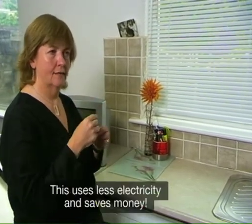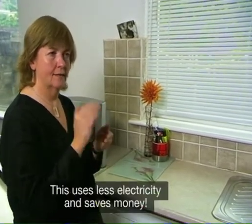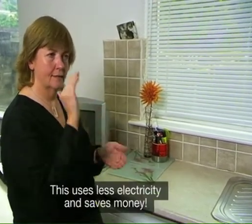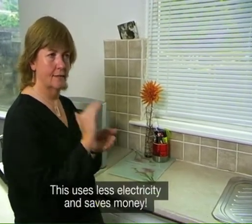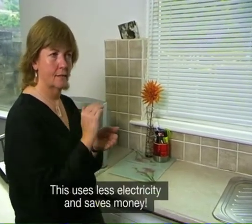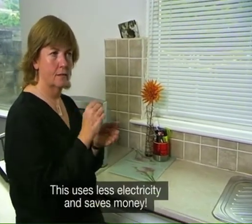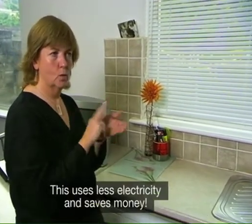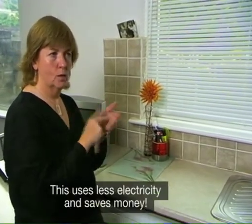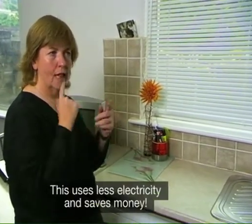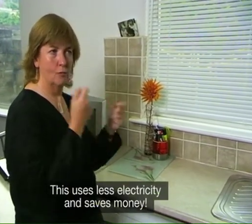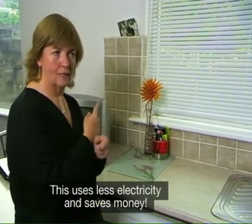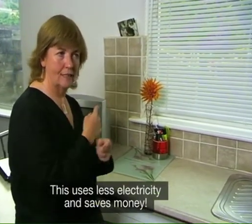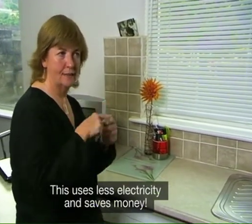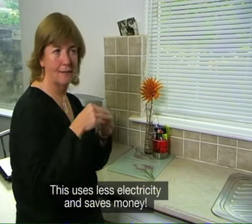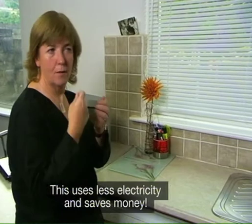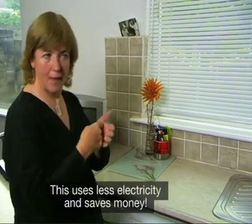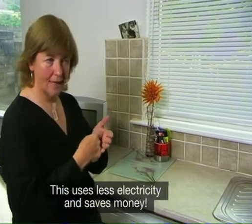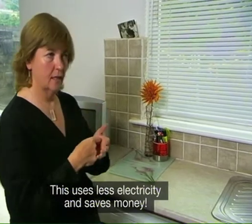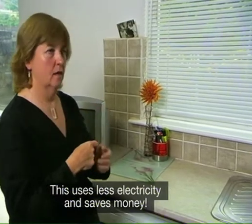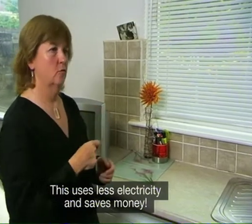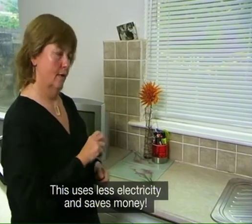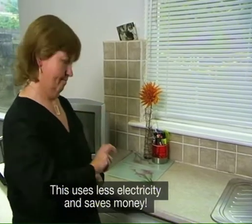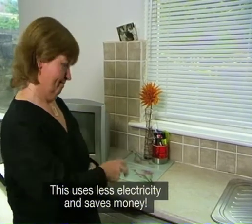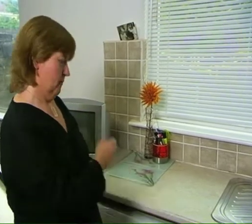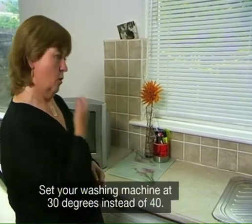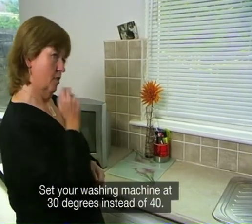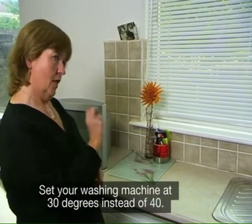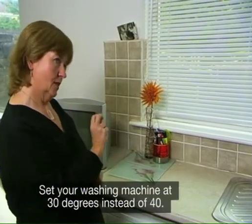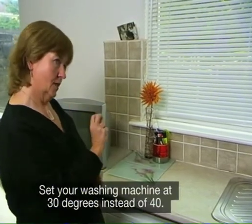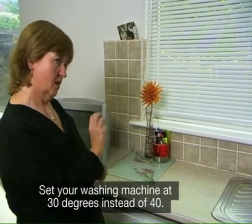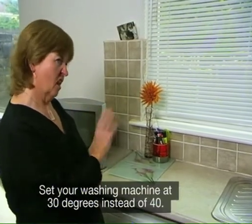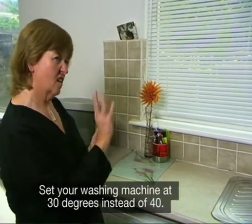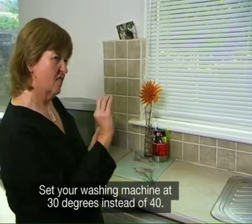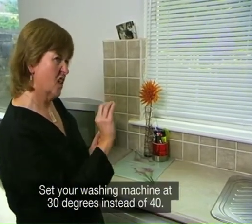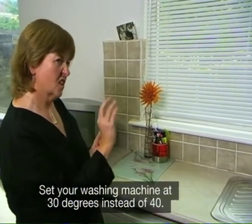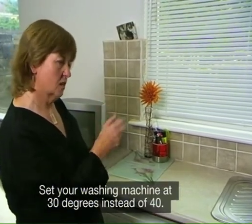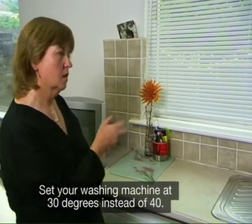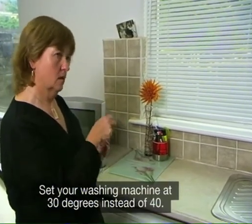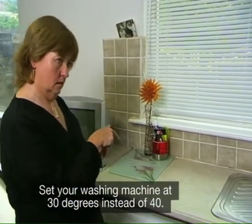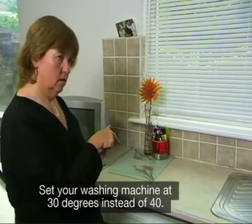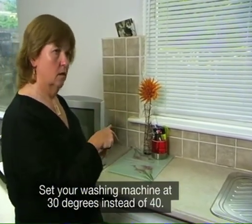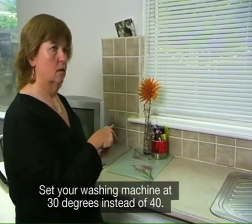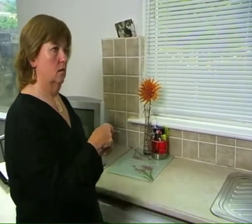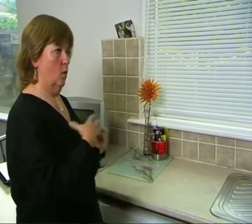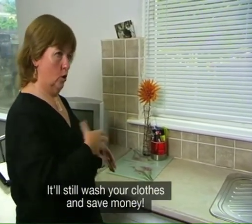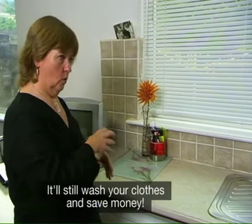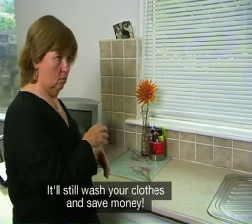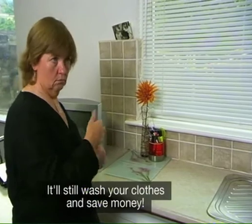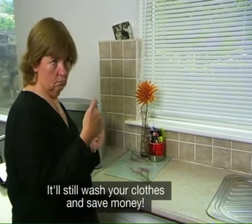This uses less electricity and saves money. Set your washing machine at 30 degrees instead of 40. It'll still wash your